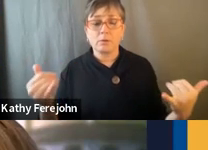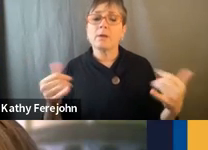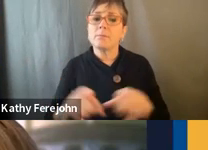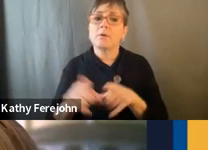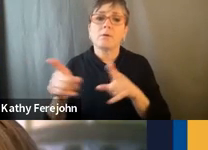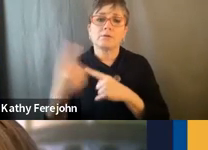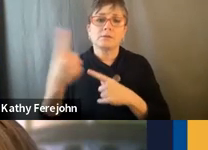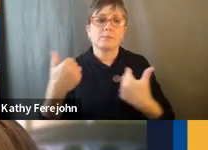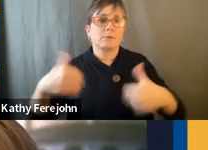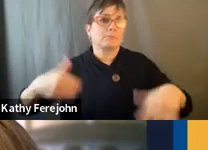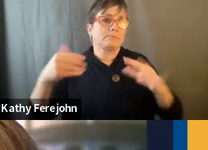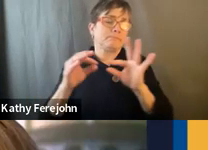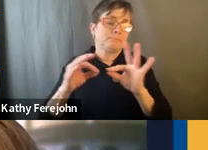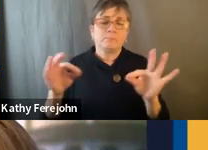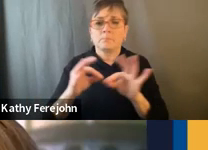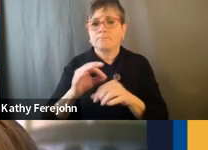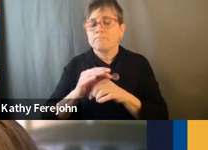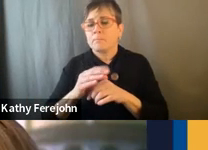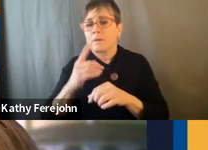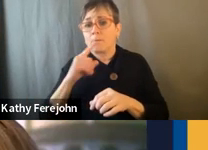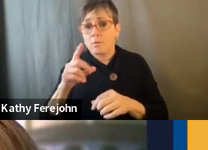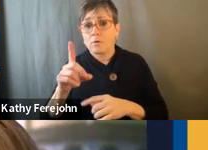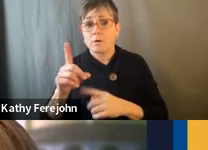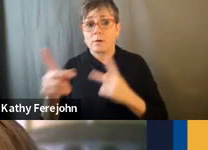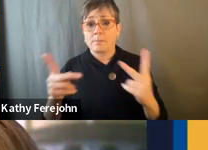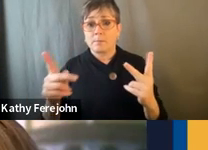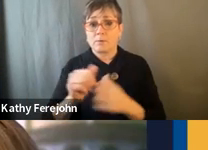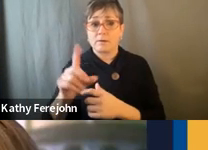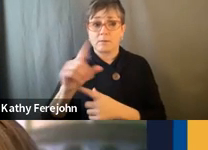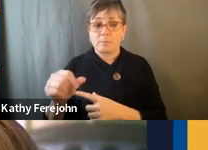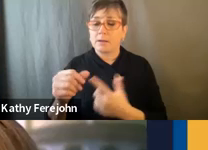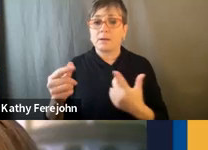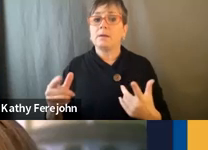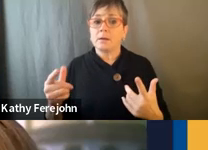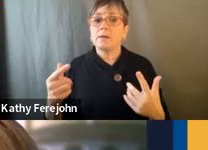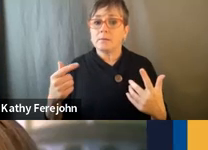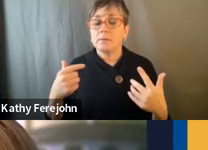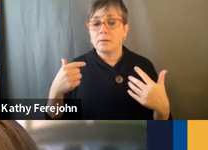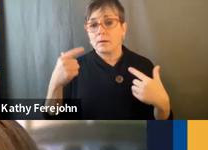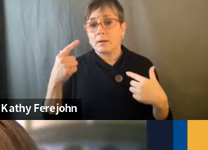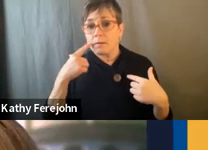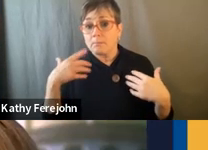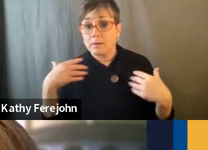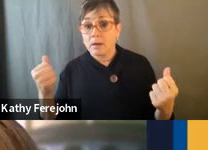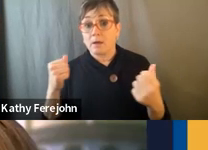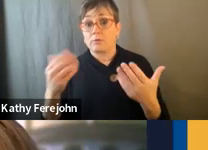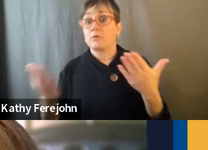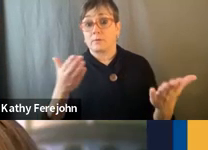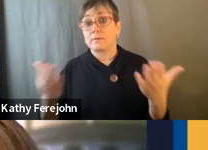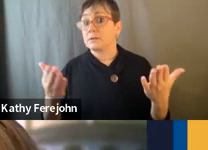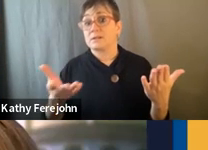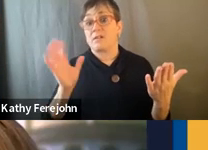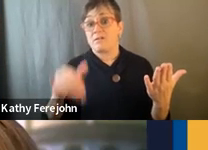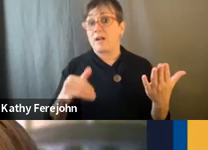pressing issues facing the disability community is access to mental health services. And COVID-19, as you